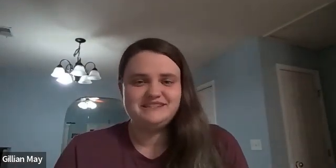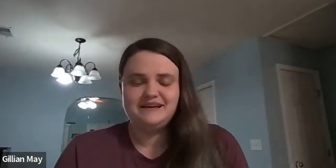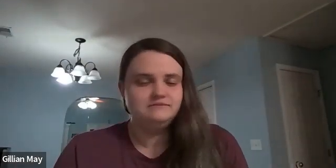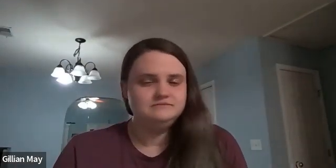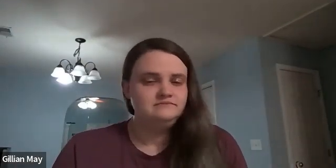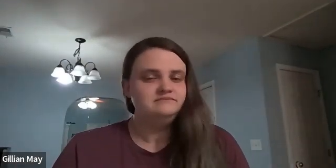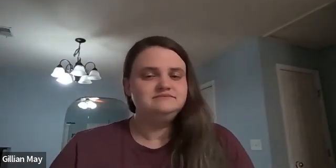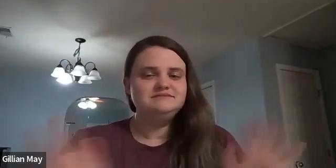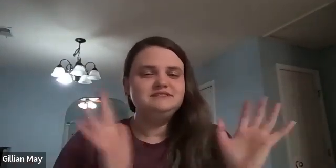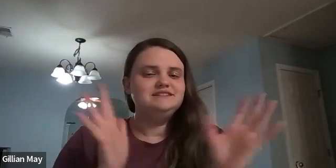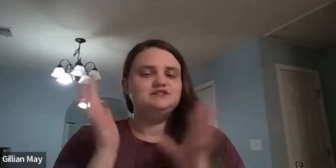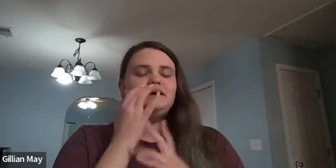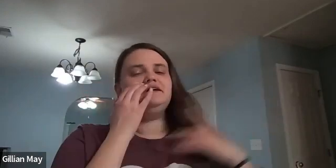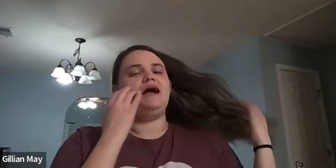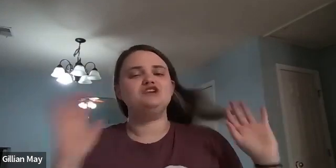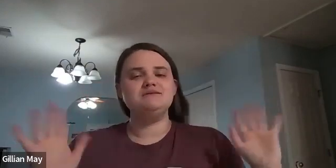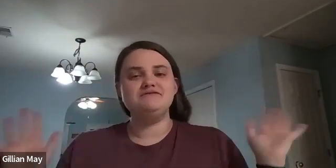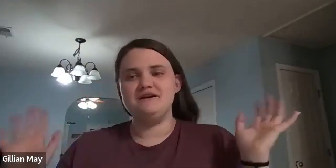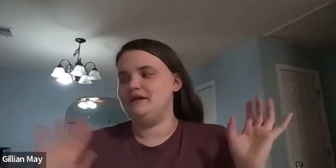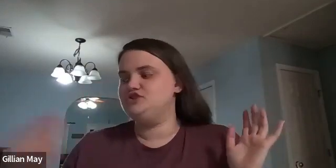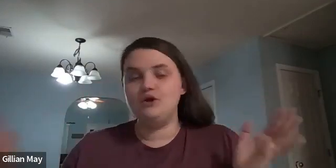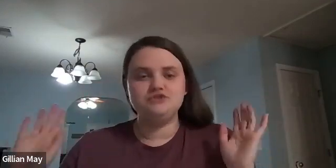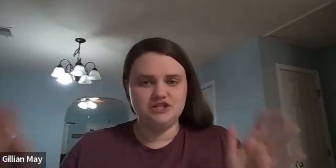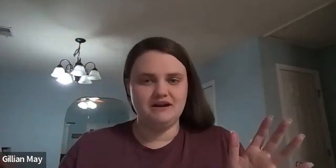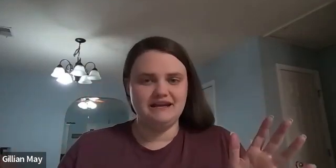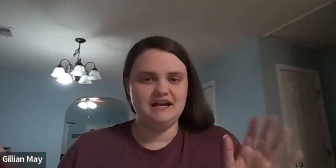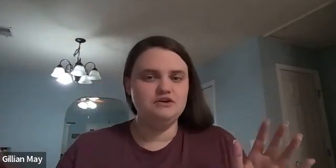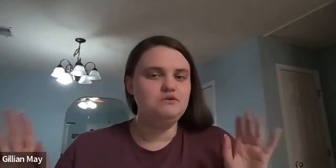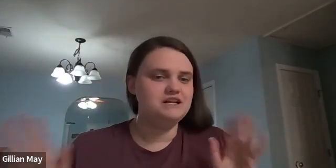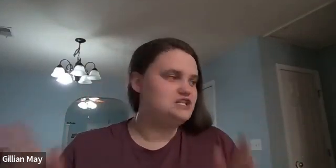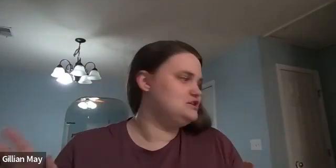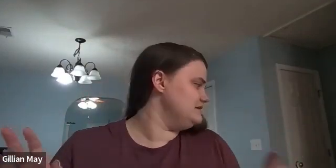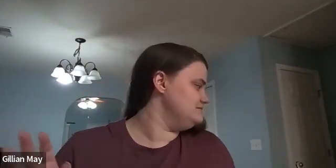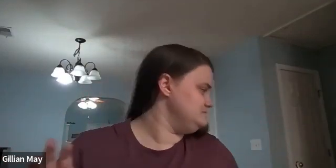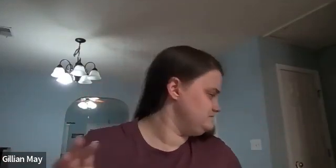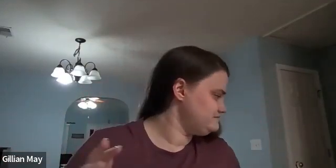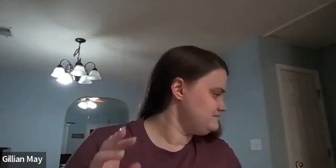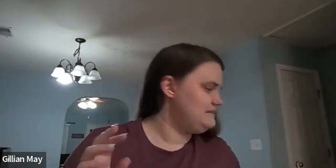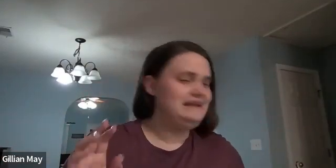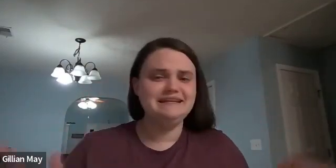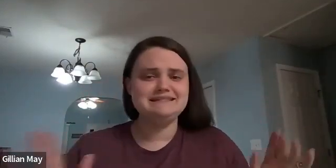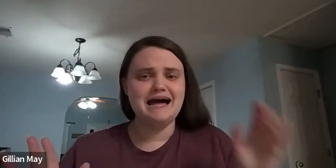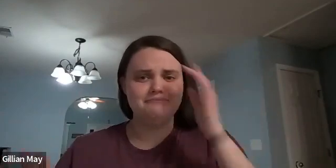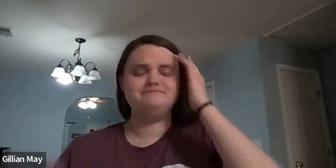like, so I'm like, I try to be very like, don't chew on it. I know you want to chew, but you need to stop.